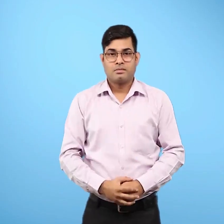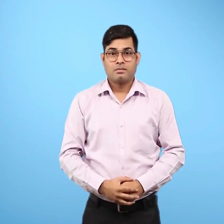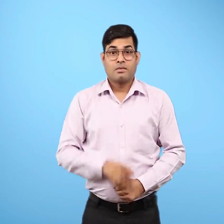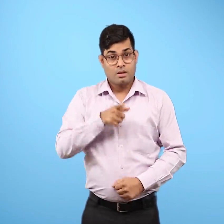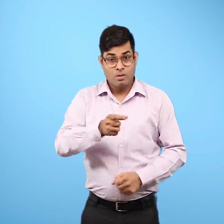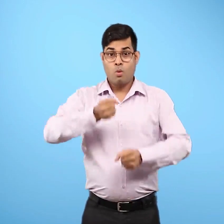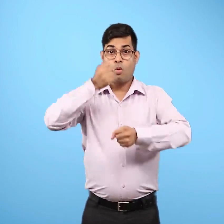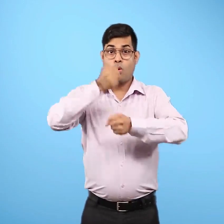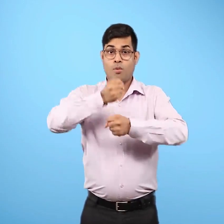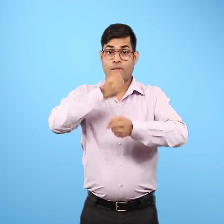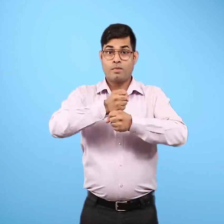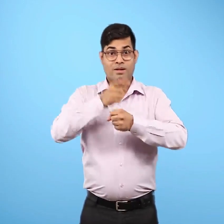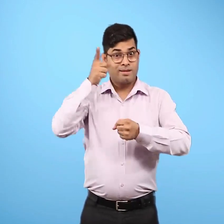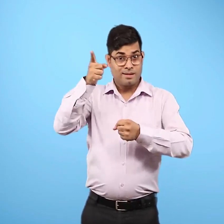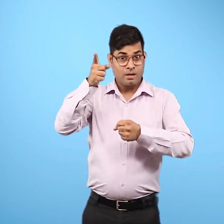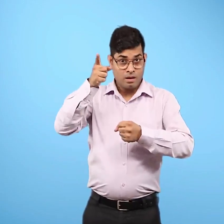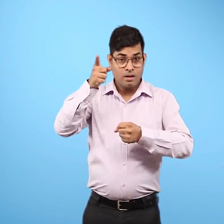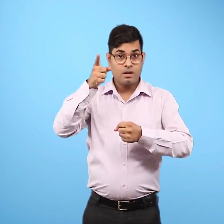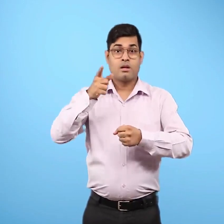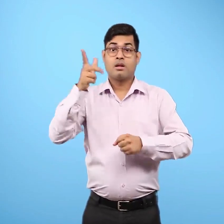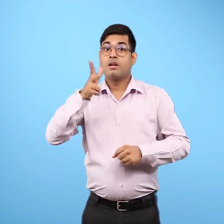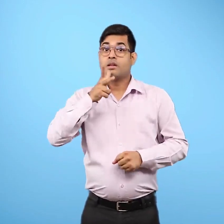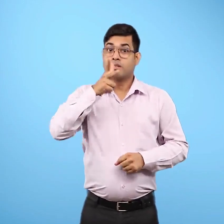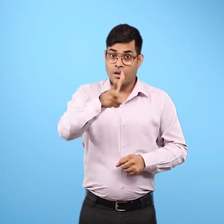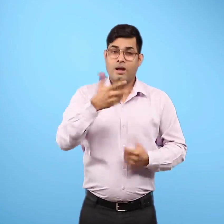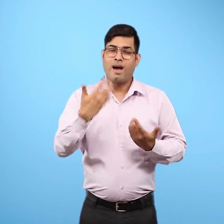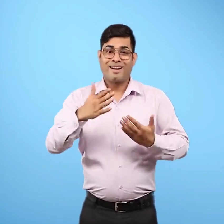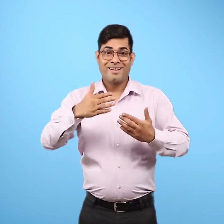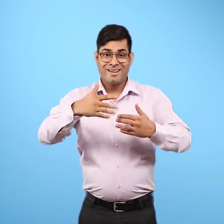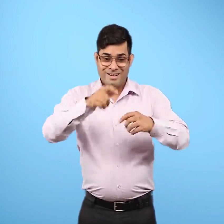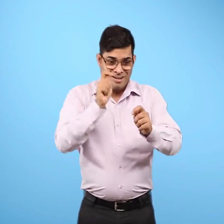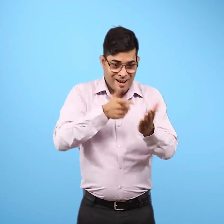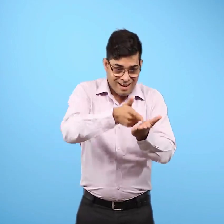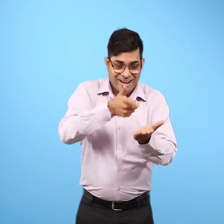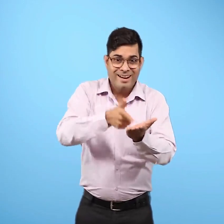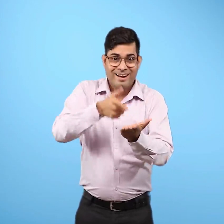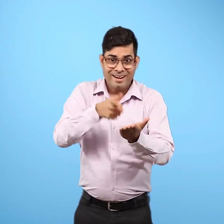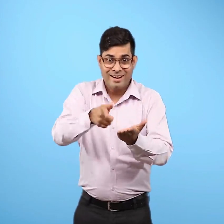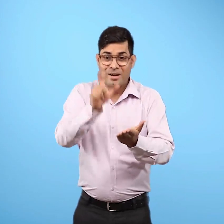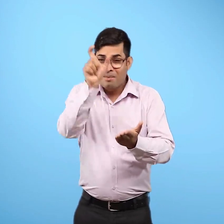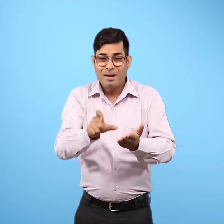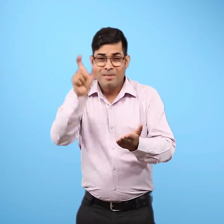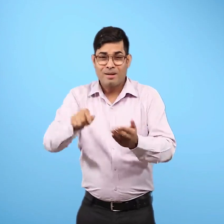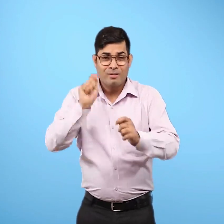The government has said that farm workers should be paid at least rupees 71 for one day's